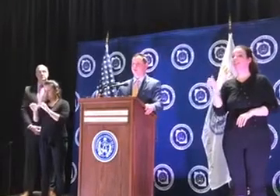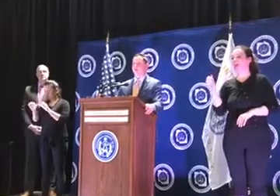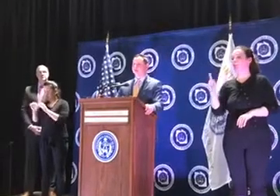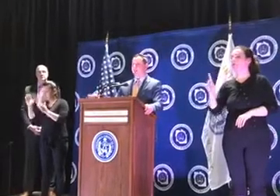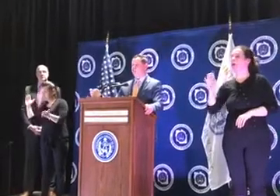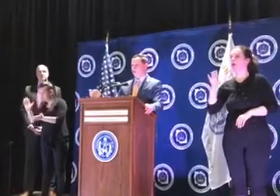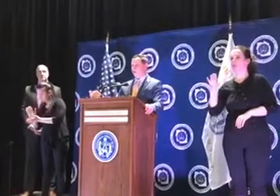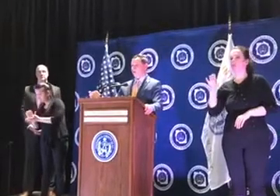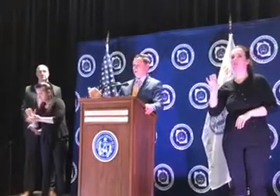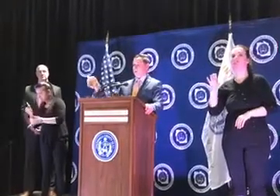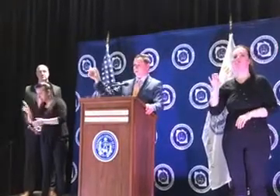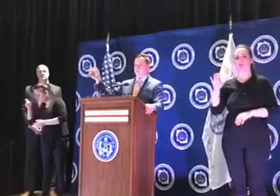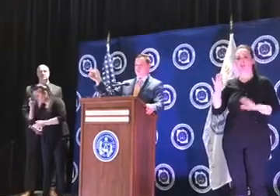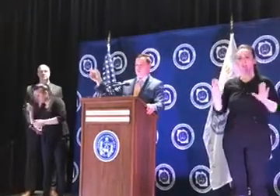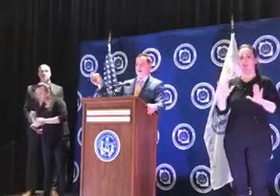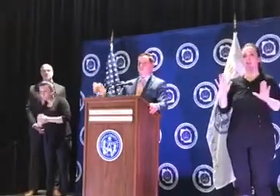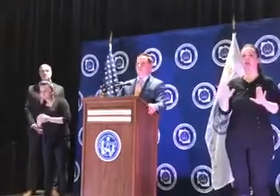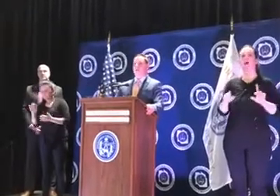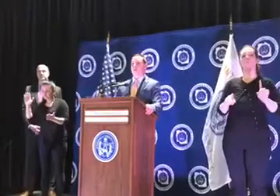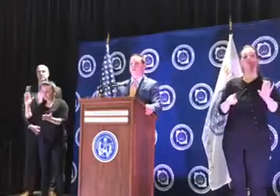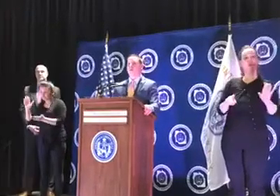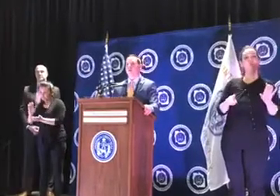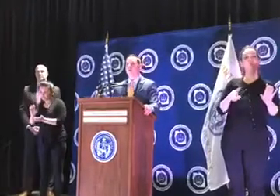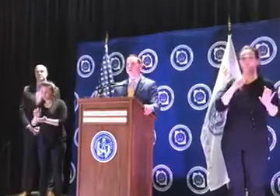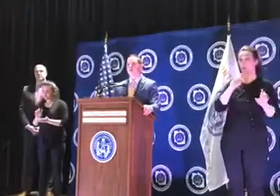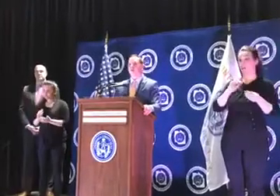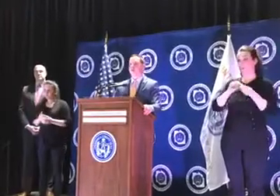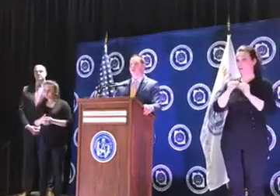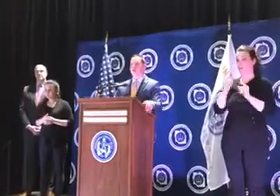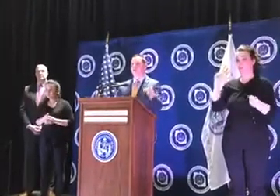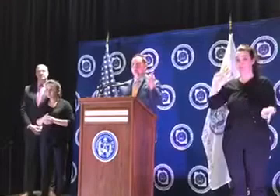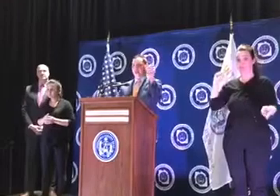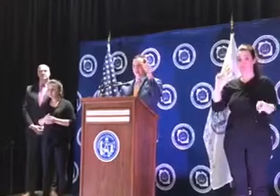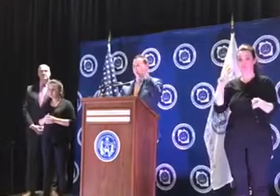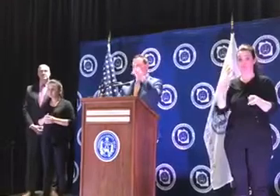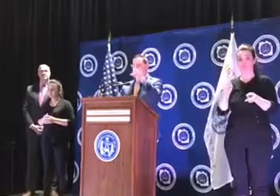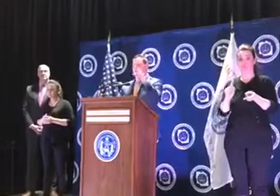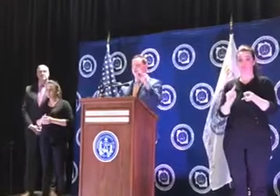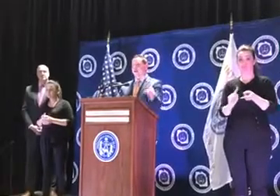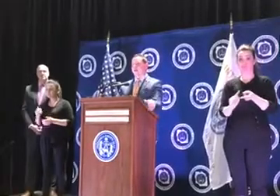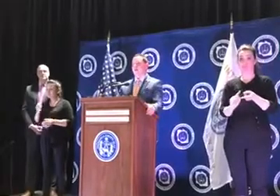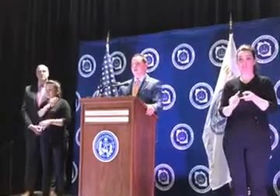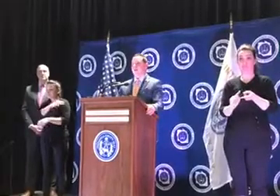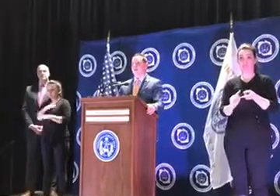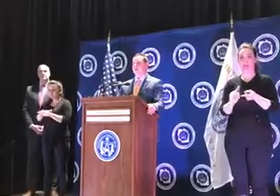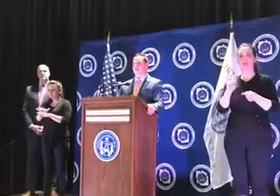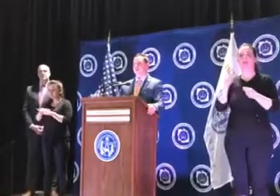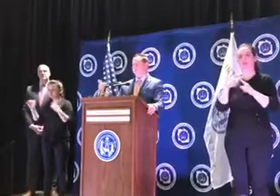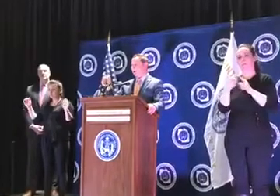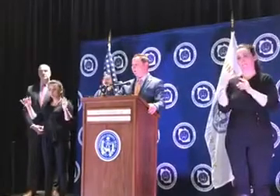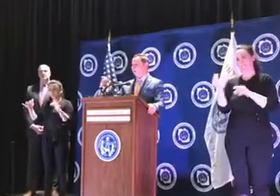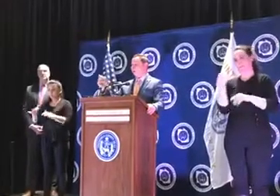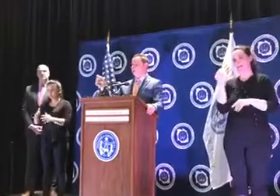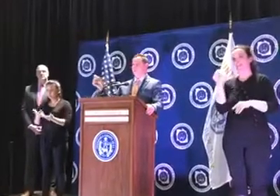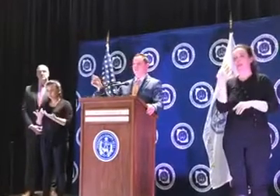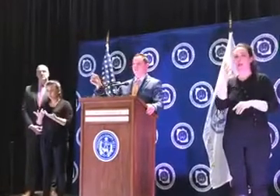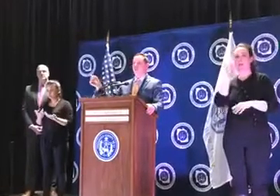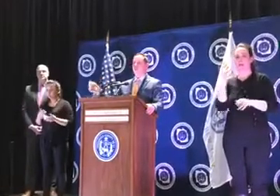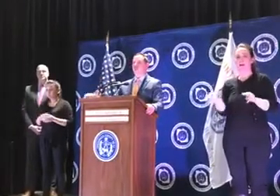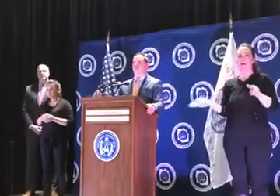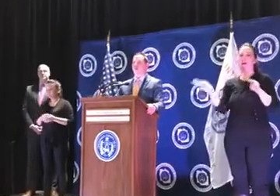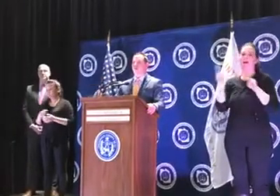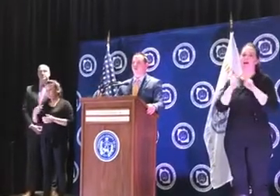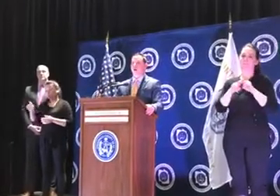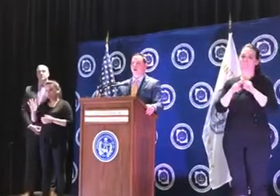So it's Monday. Those numbers will probably jump up a little bit, but the more data we get, this helps us tell a little bit